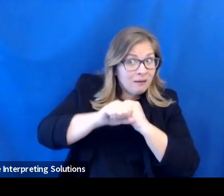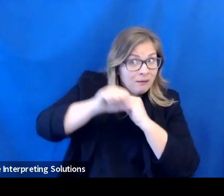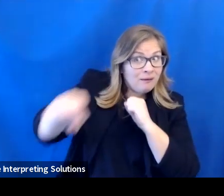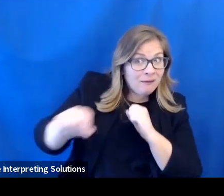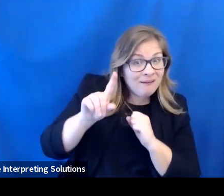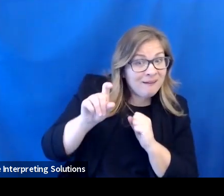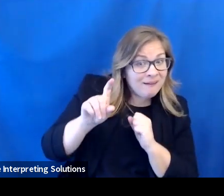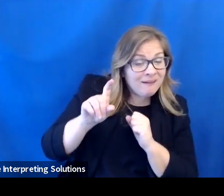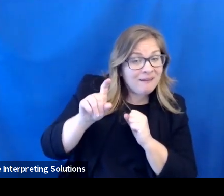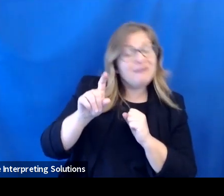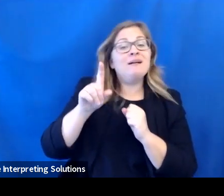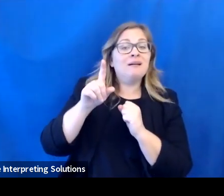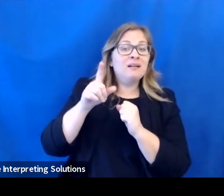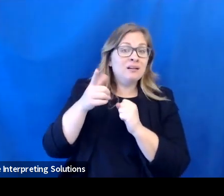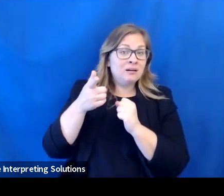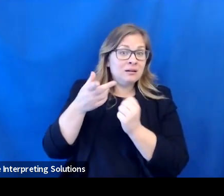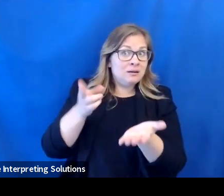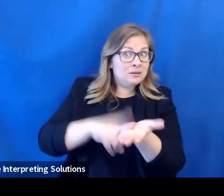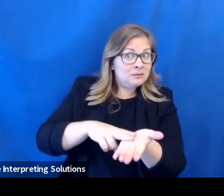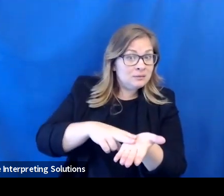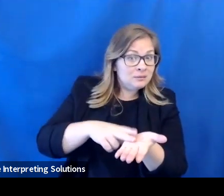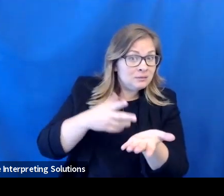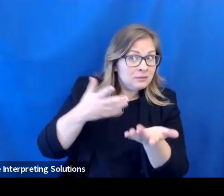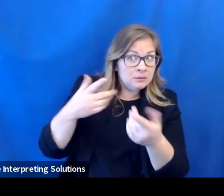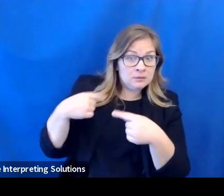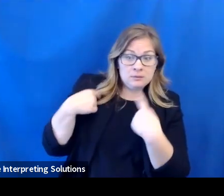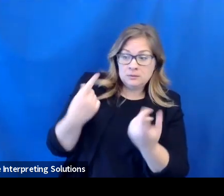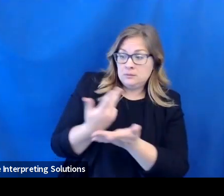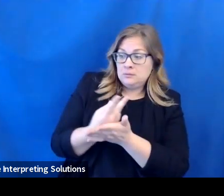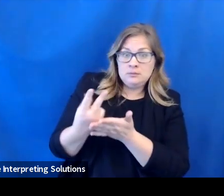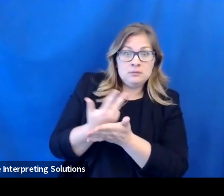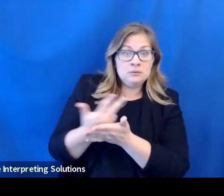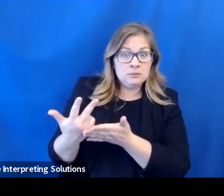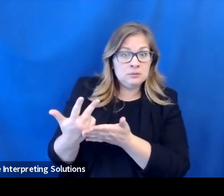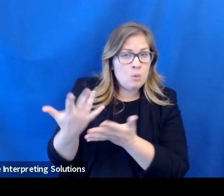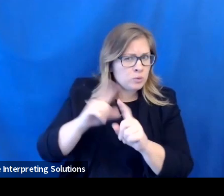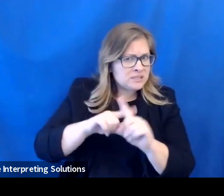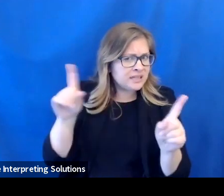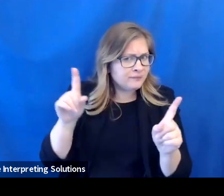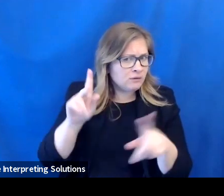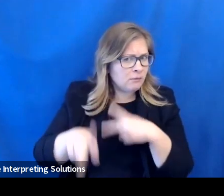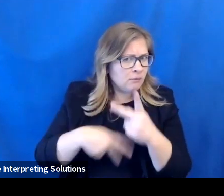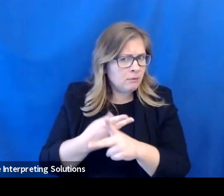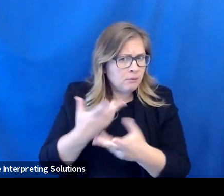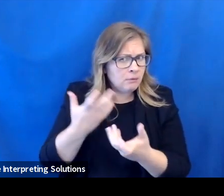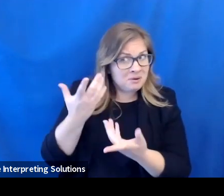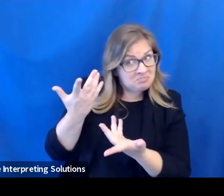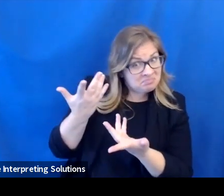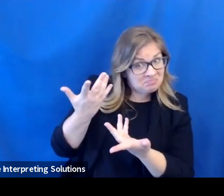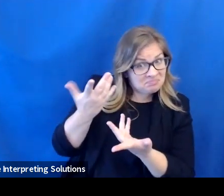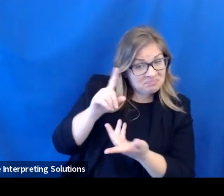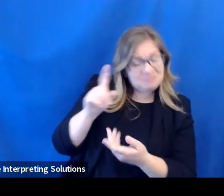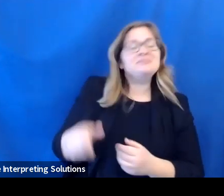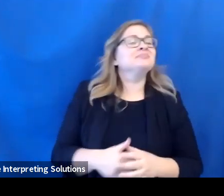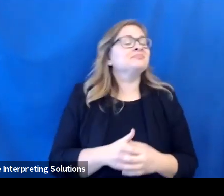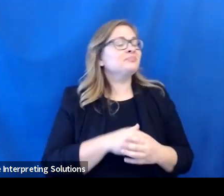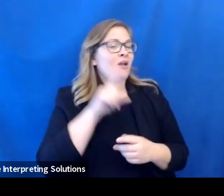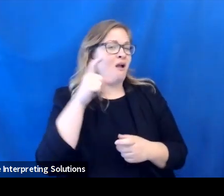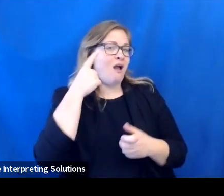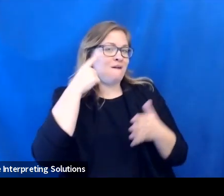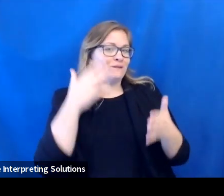couple of weeks, or will it be something different? Well, and I'm not a cliffhanger